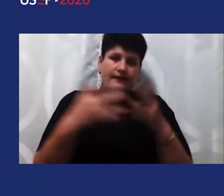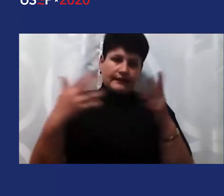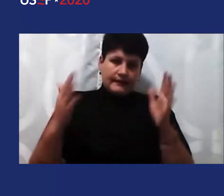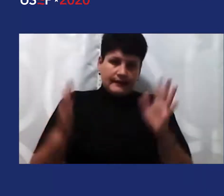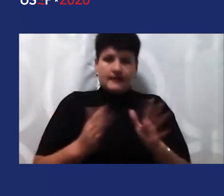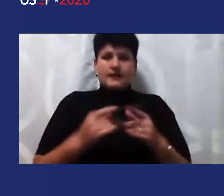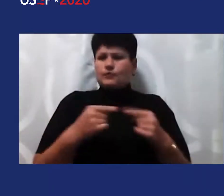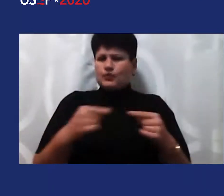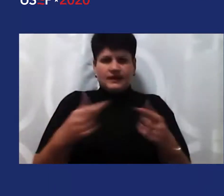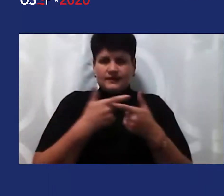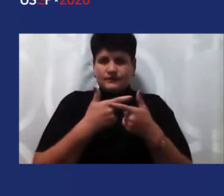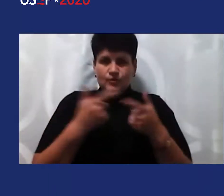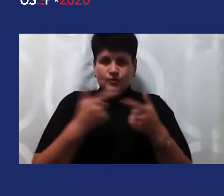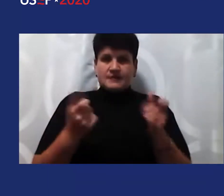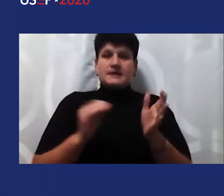about their